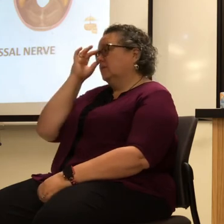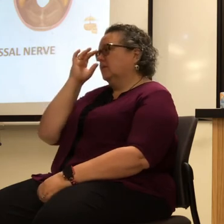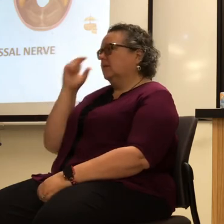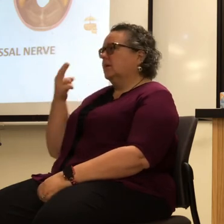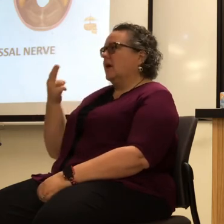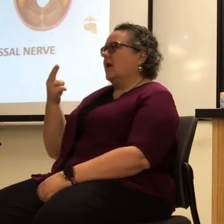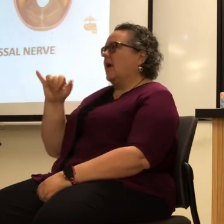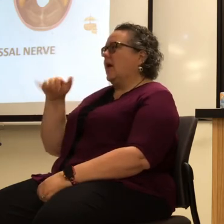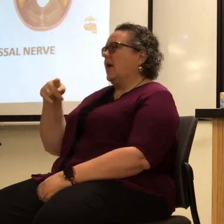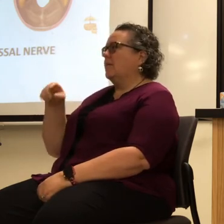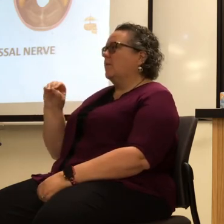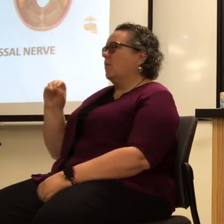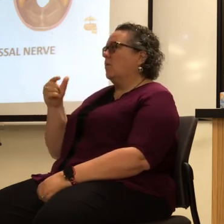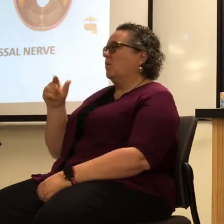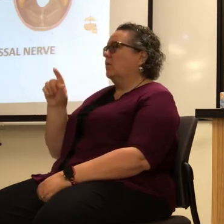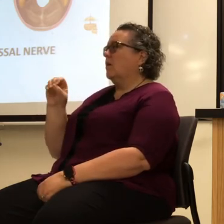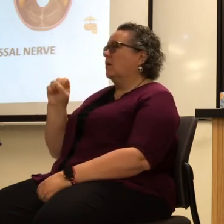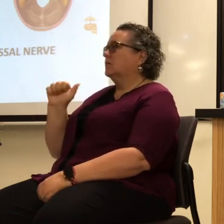hypoglossal nerve,